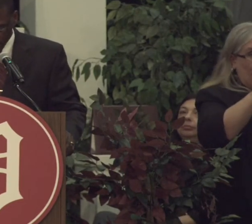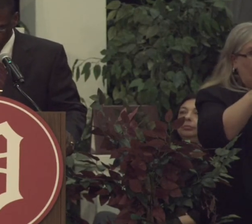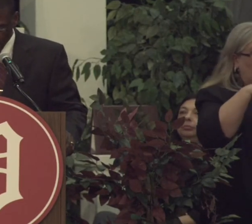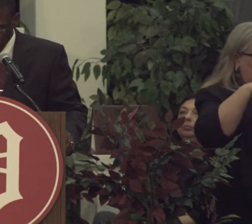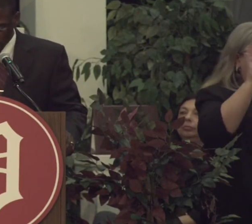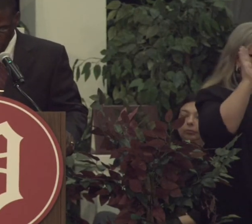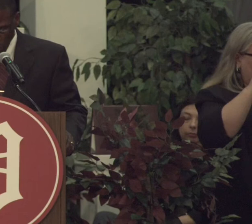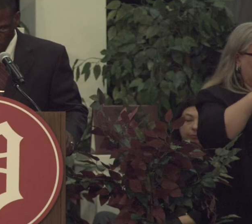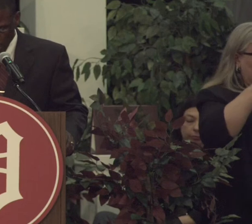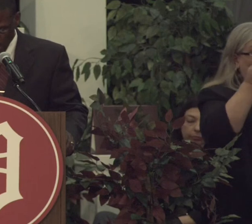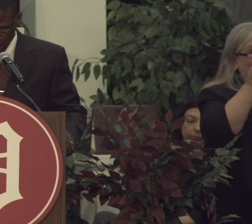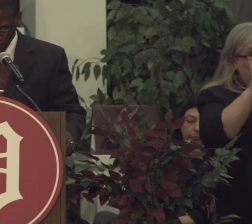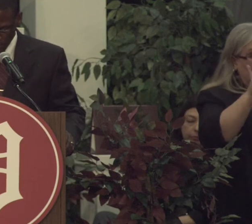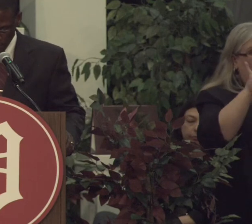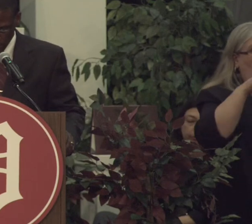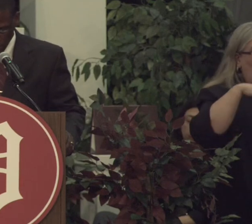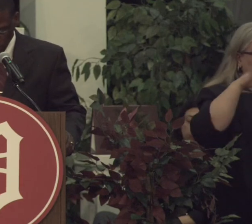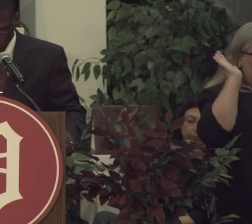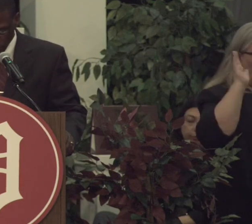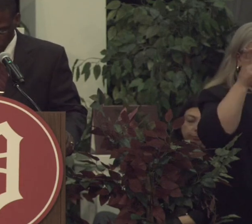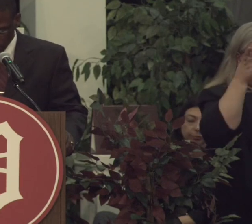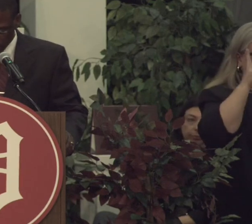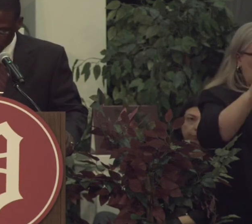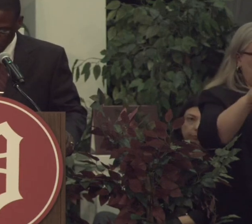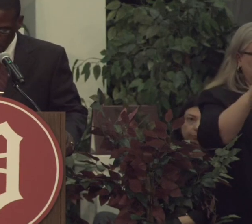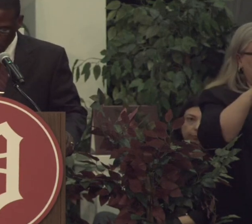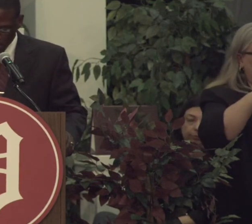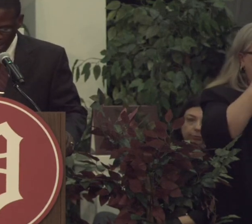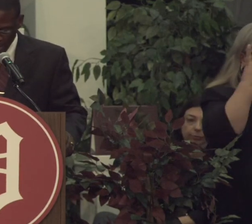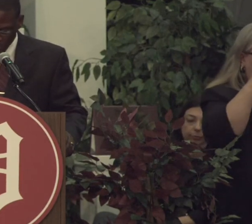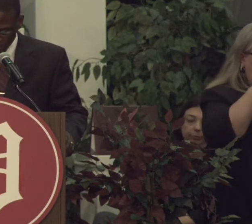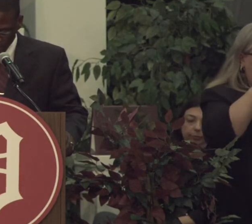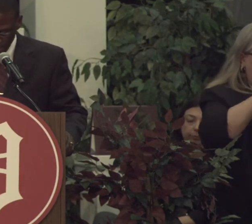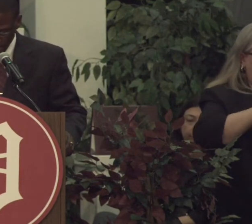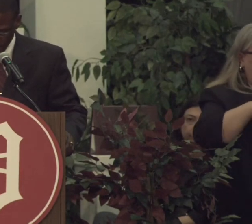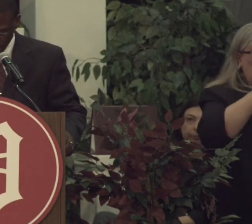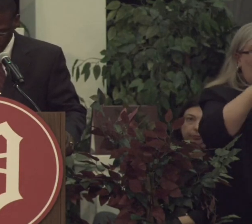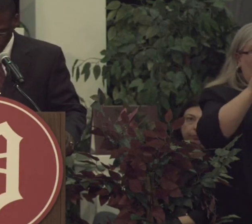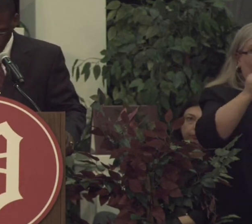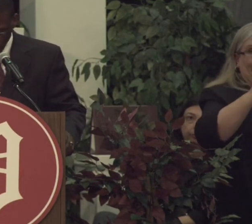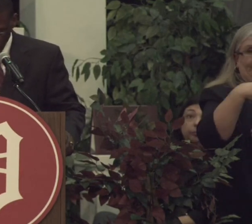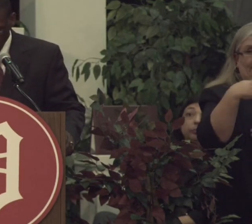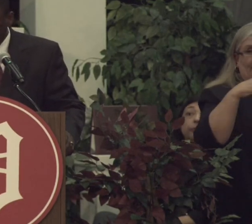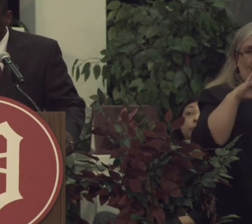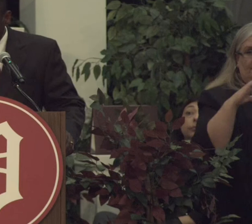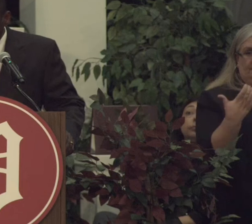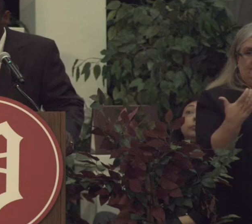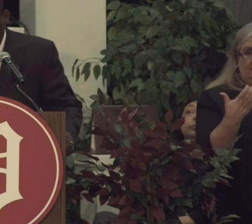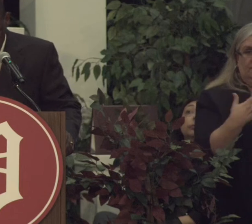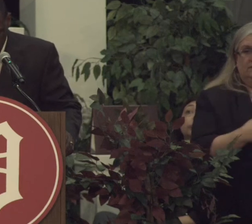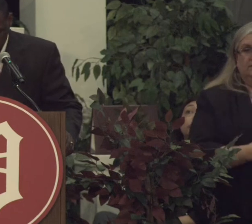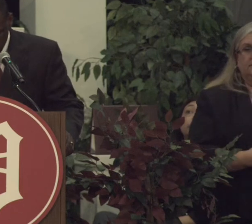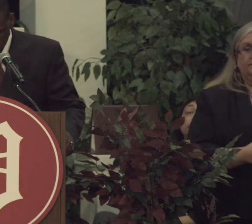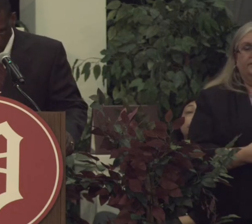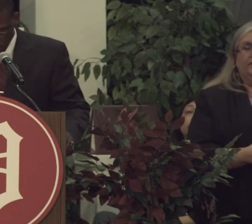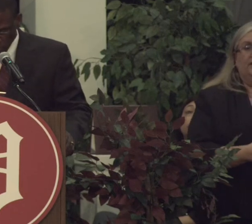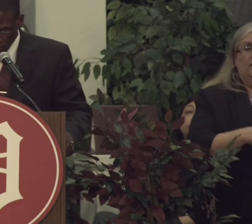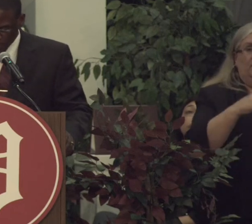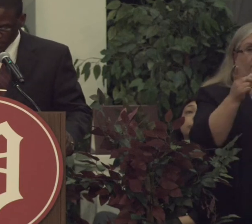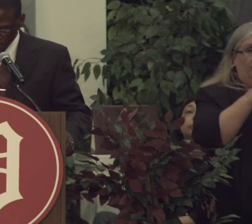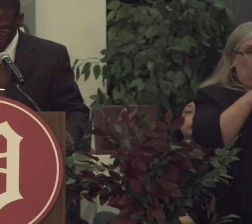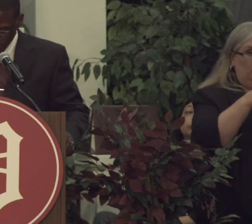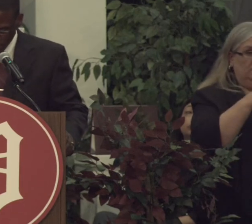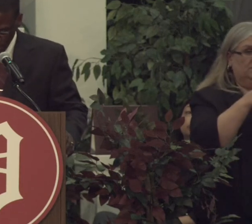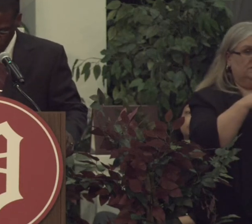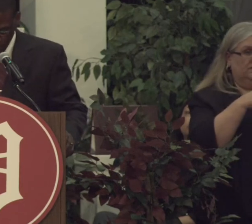18 or more honors, dual enrollment, or AP classes. First, from this group